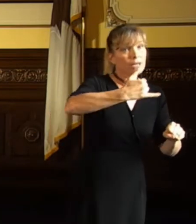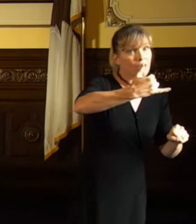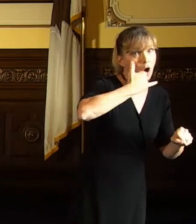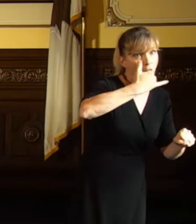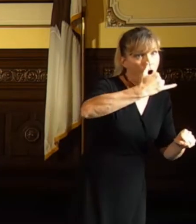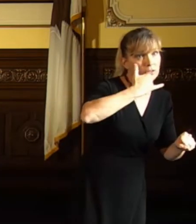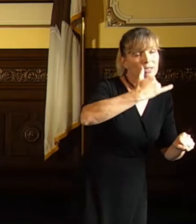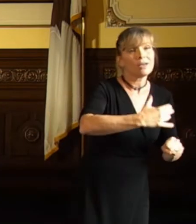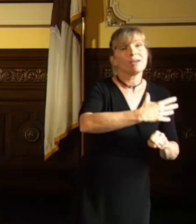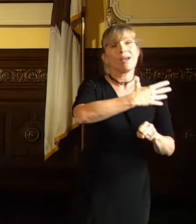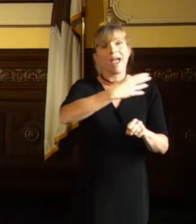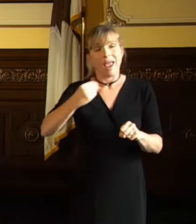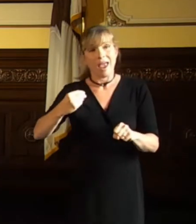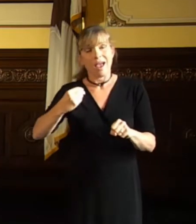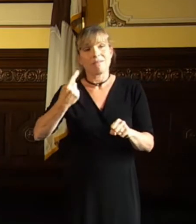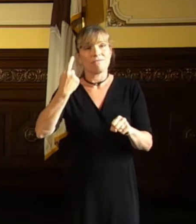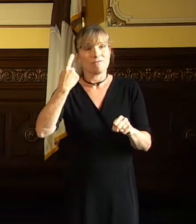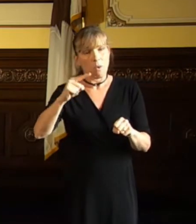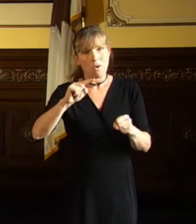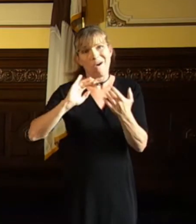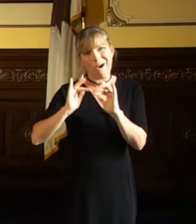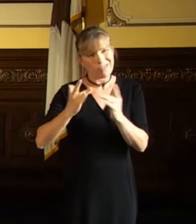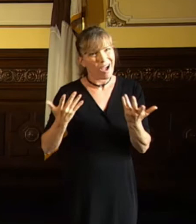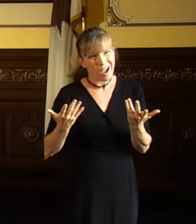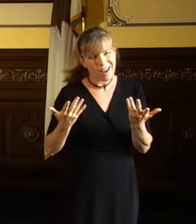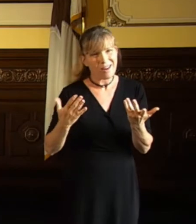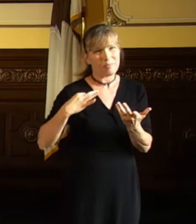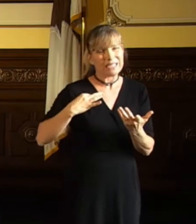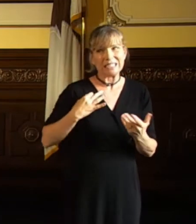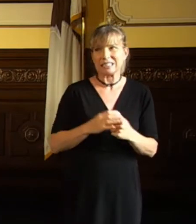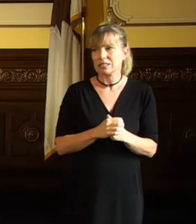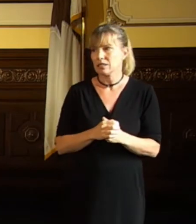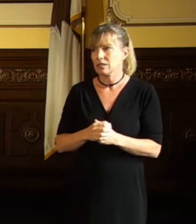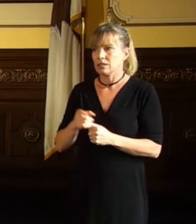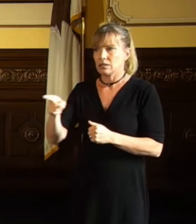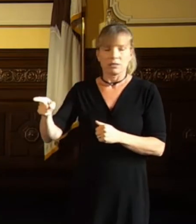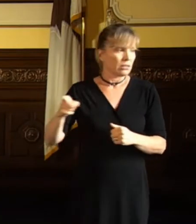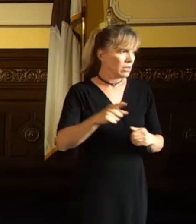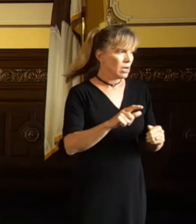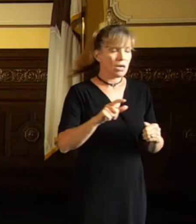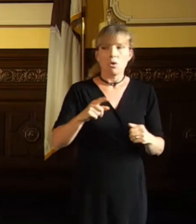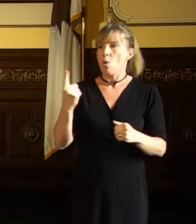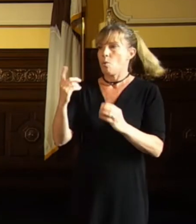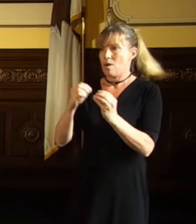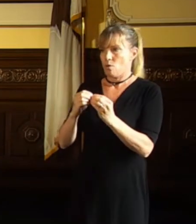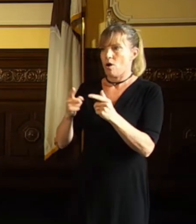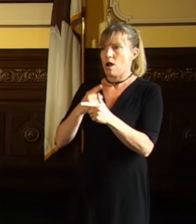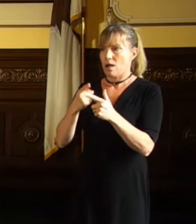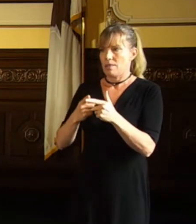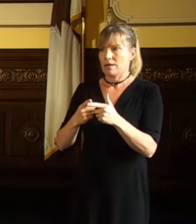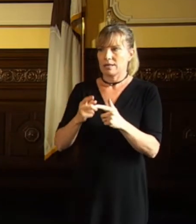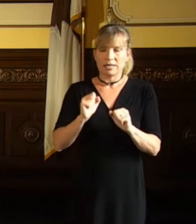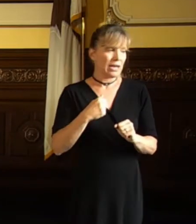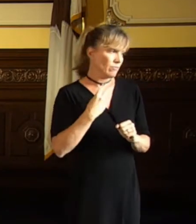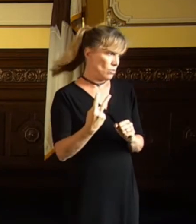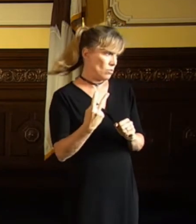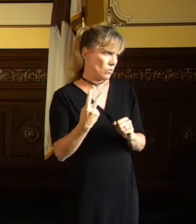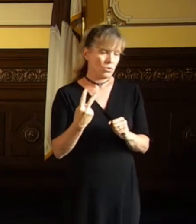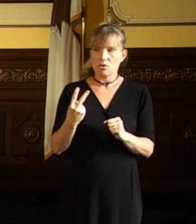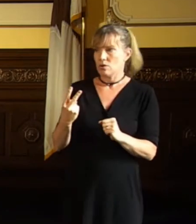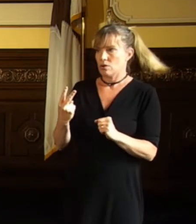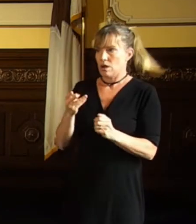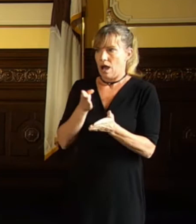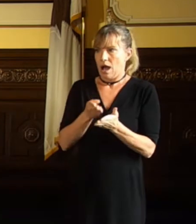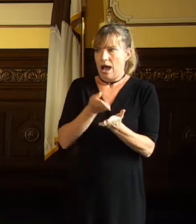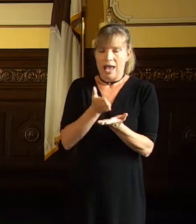line calls as well as online applications. When it Amanda, comes we'll to, let you do one more and then move to Greg. I've got two.